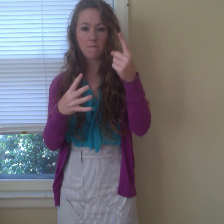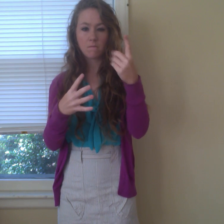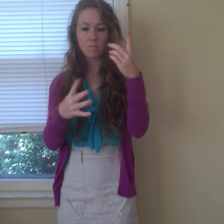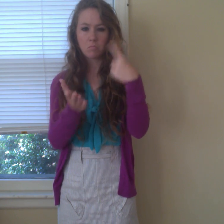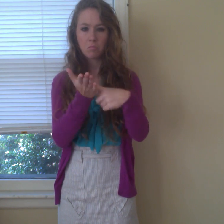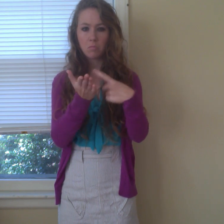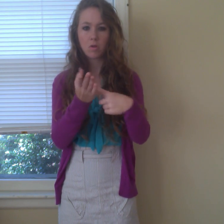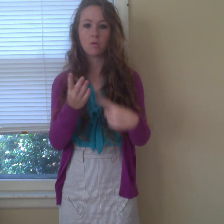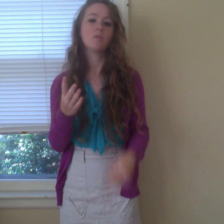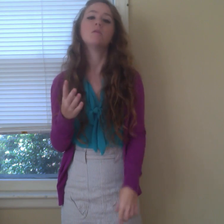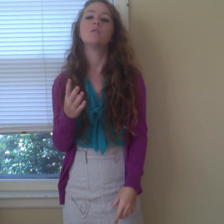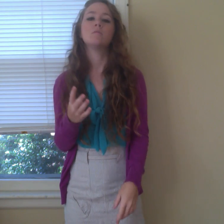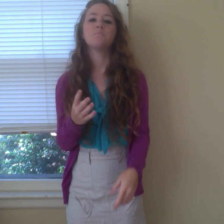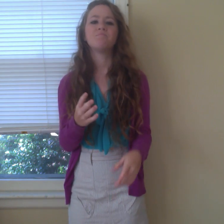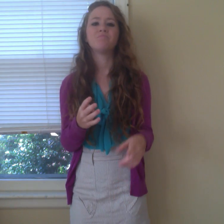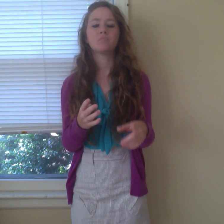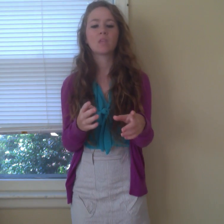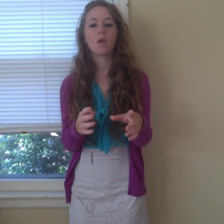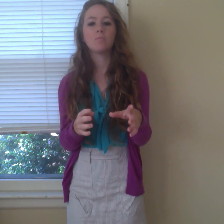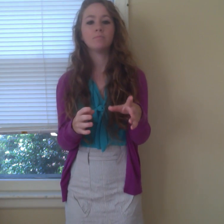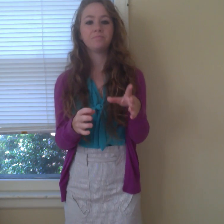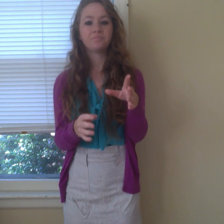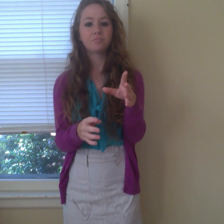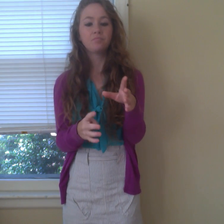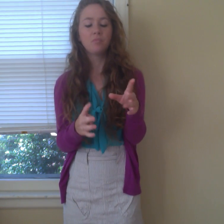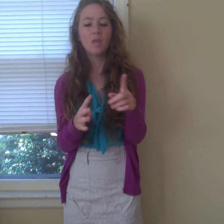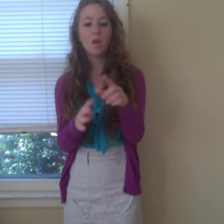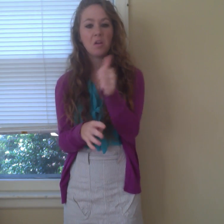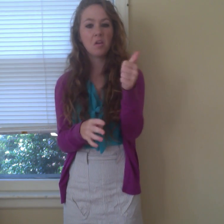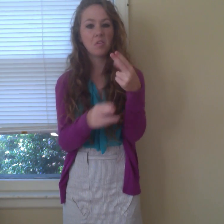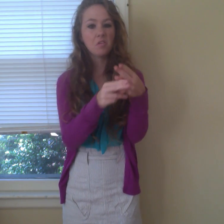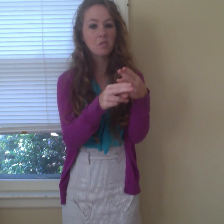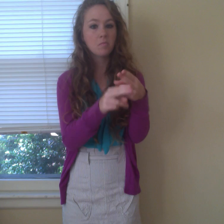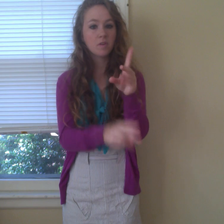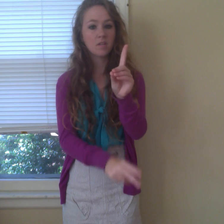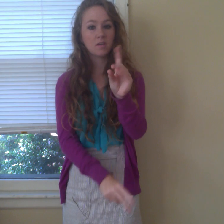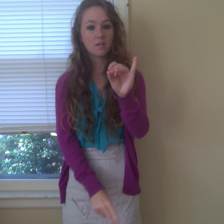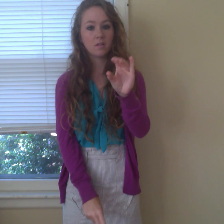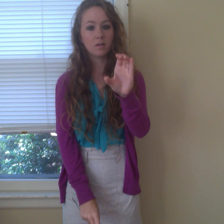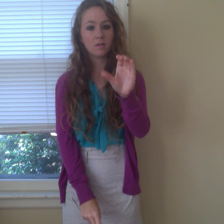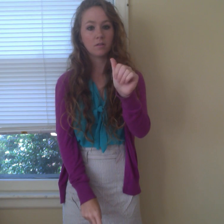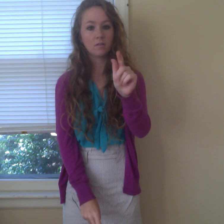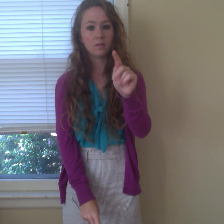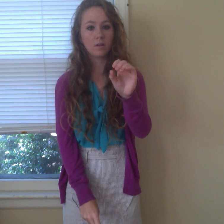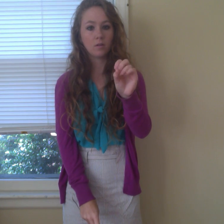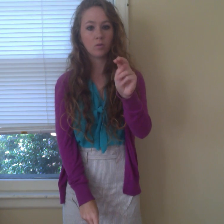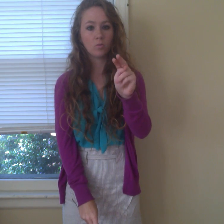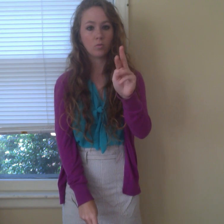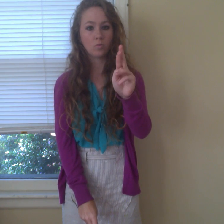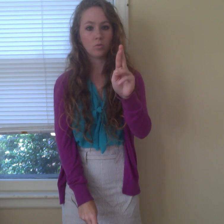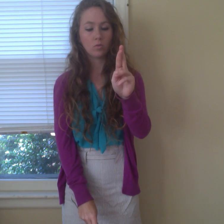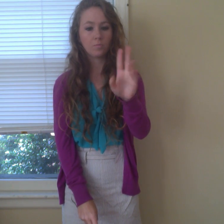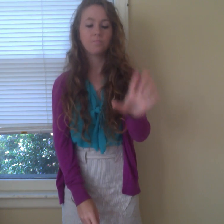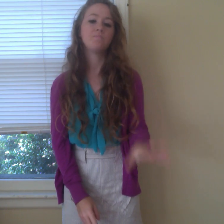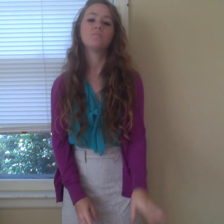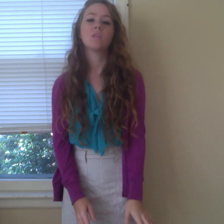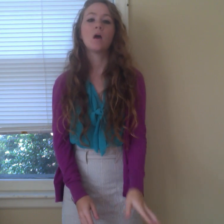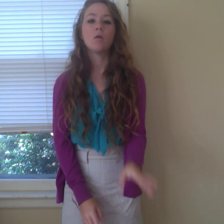of government doesn't really exist in the practical sense. It's always a group that puts one of its members up front. A king has his council